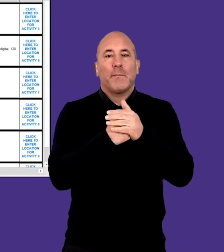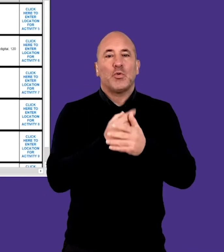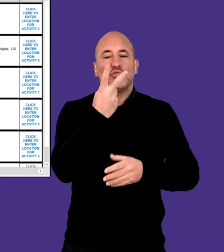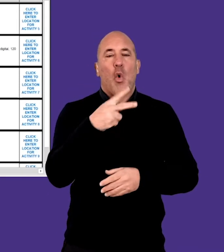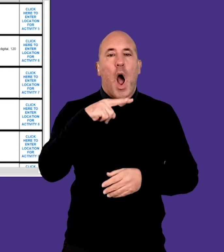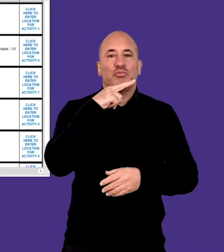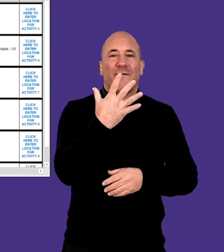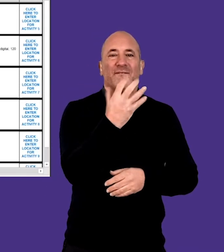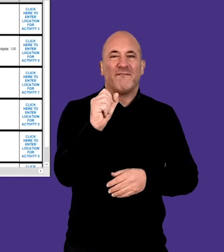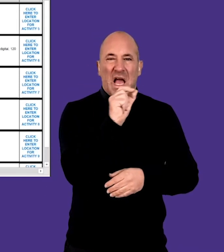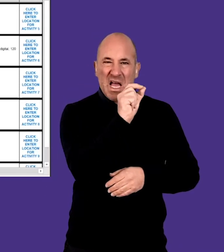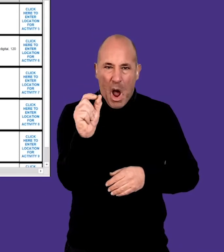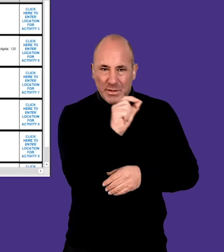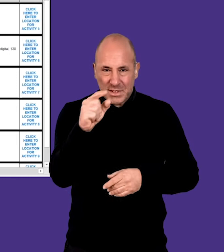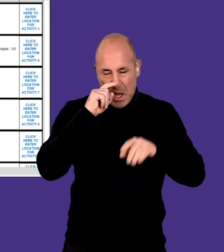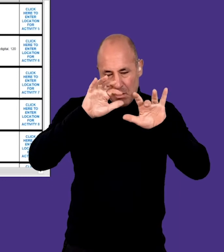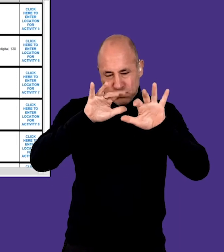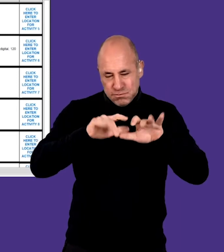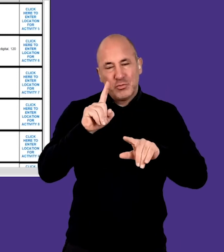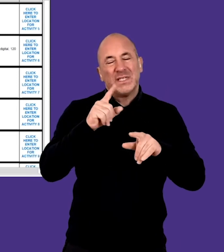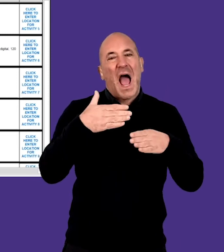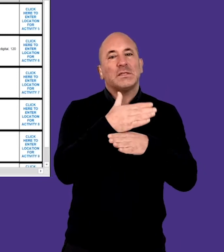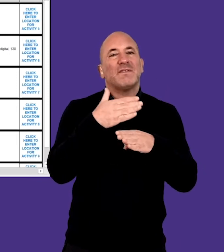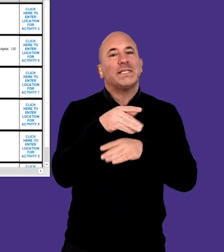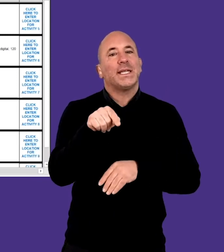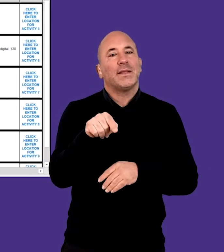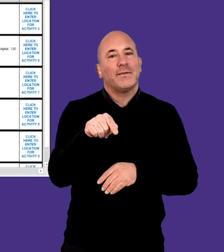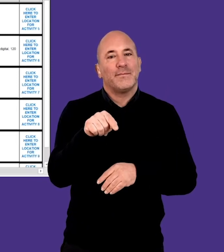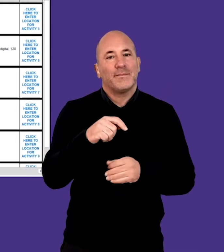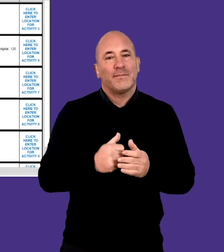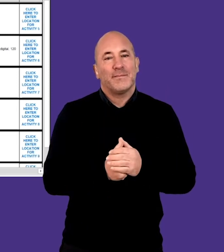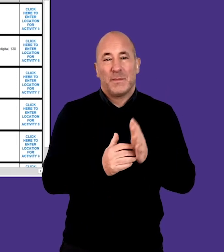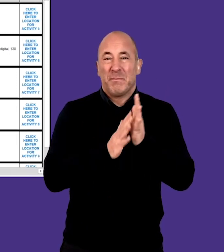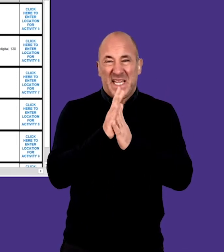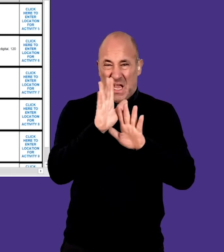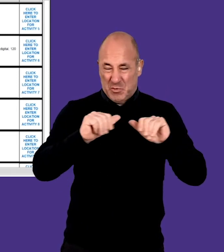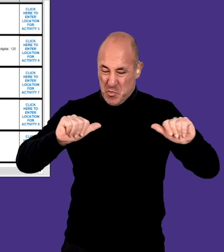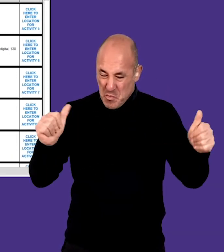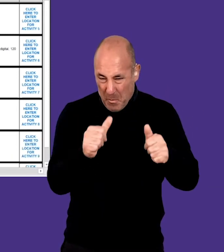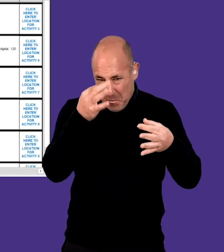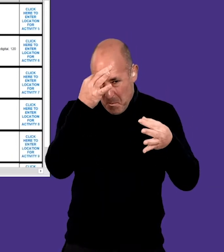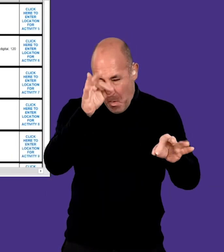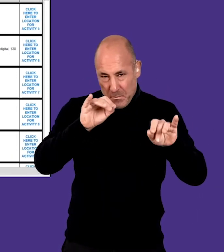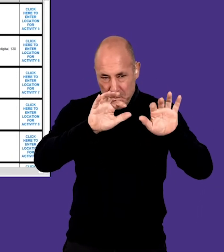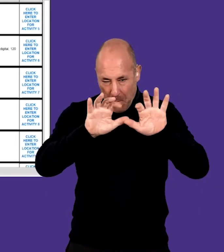see that you have 250 characters to describe your proposed activity. This means that you'll need to be as concise